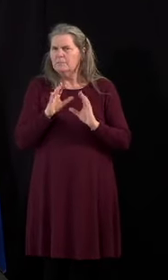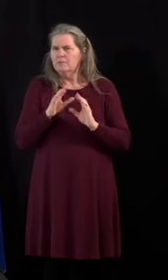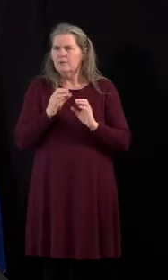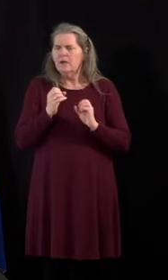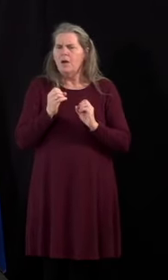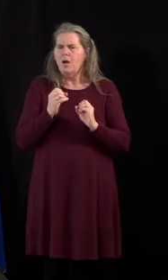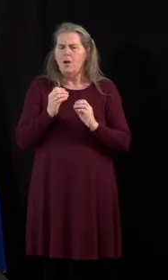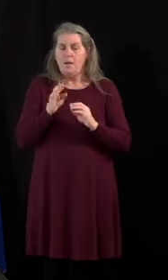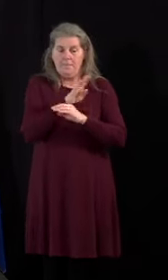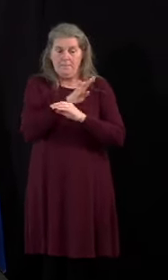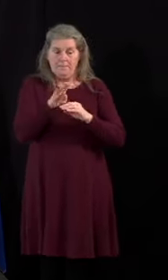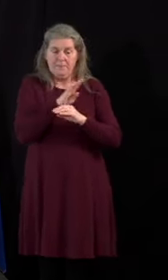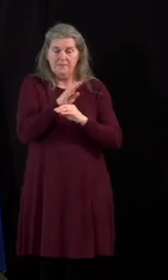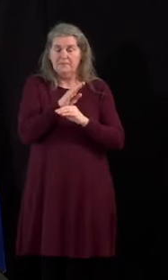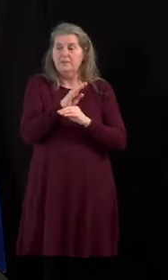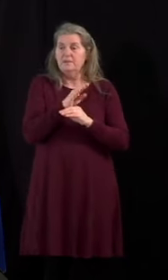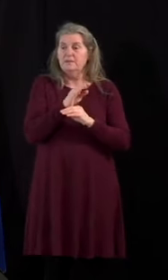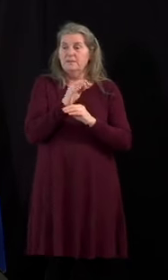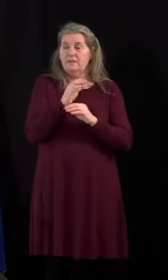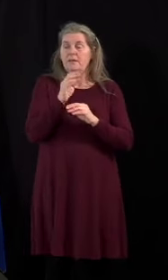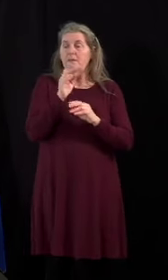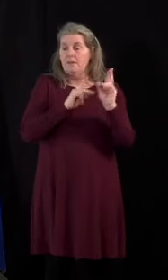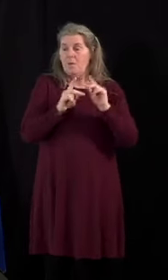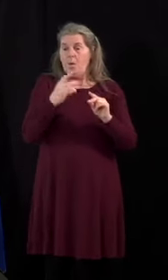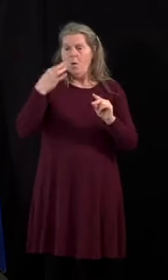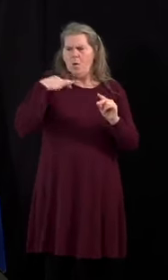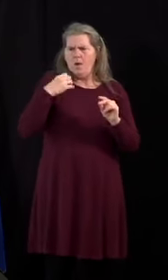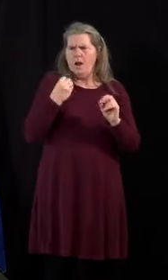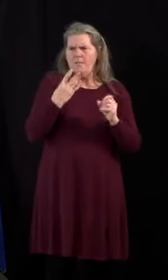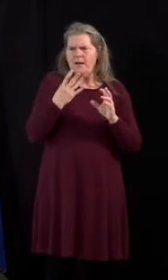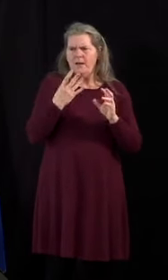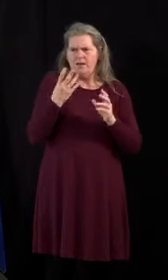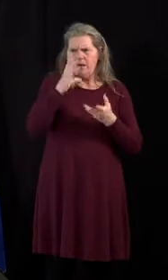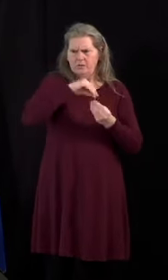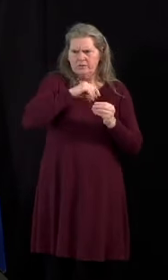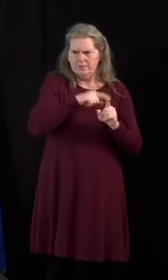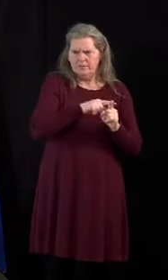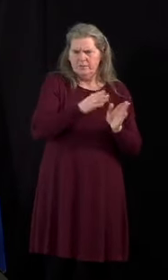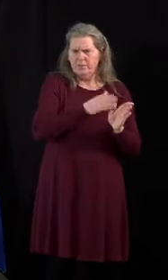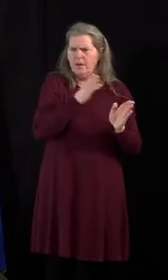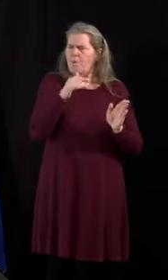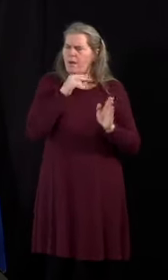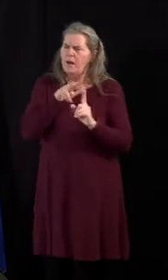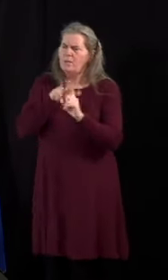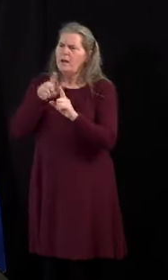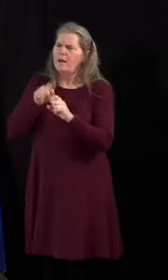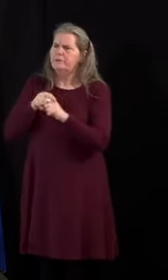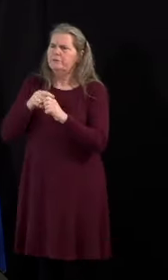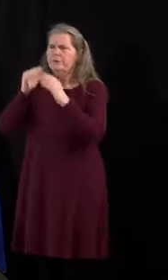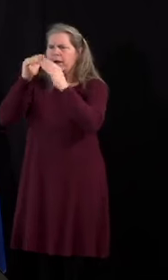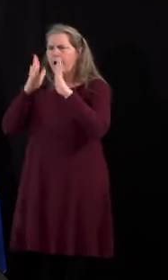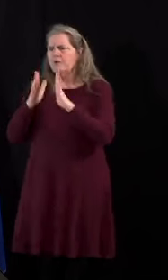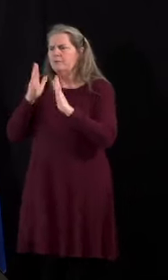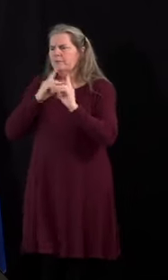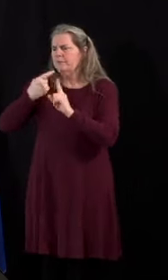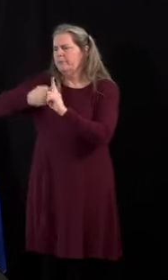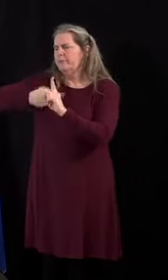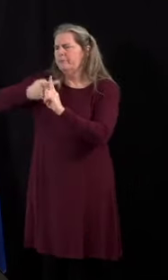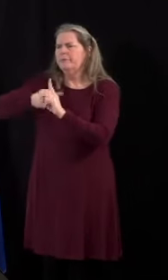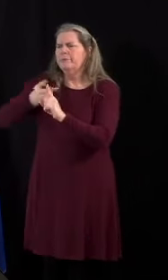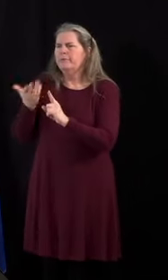How many business owners do you expect to apply for this? Yeah. And why not extend this residential tenant, like